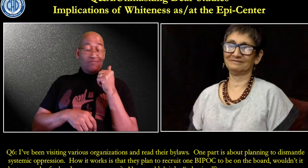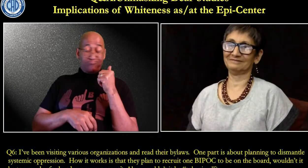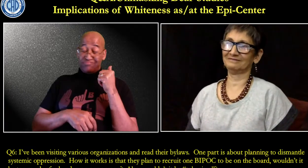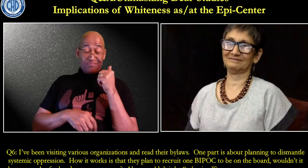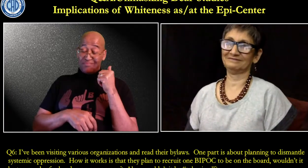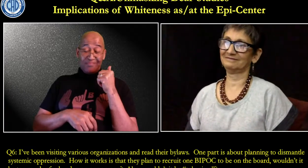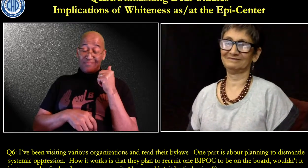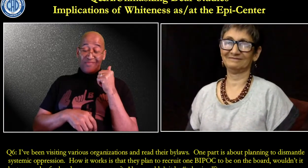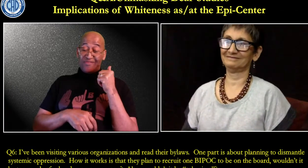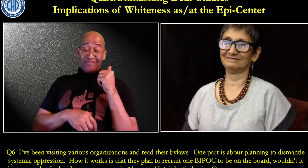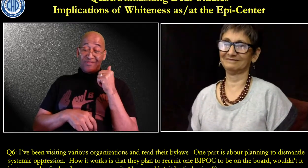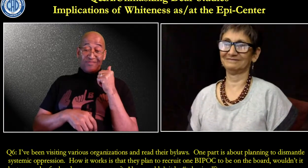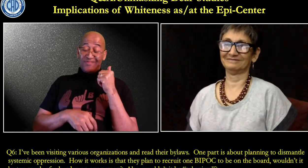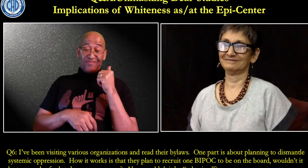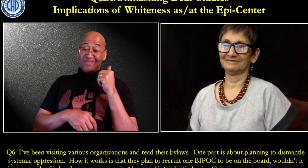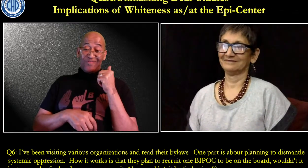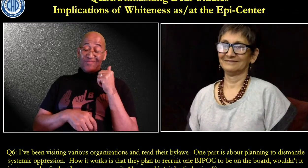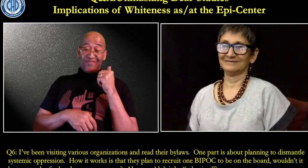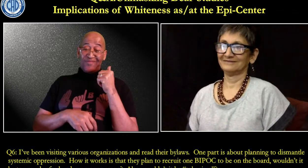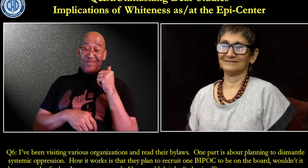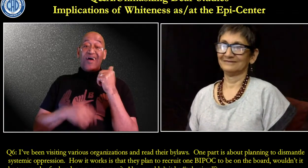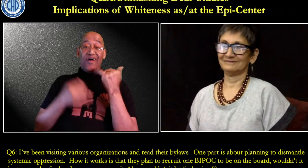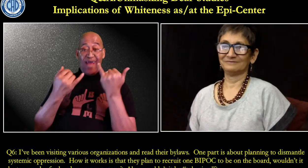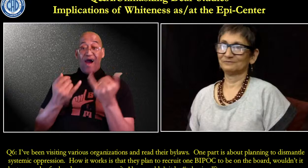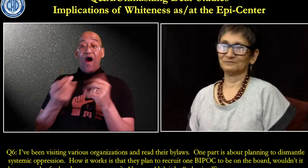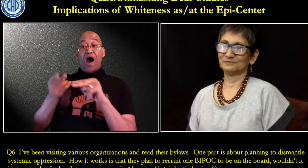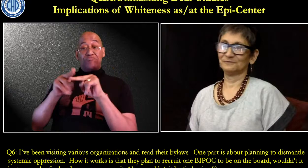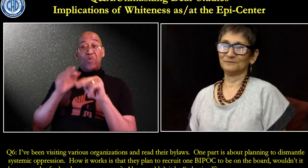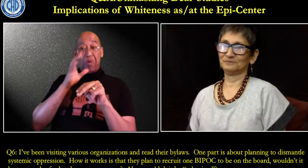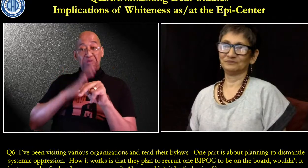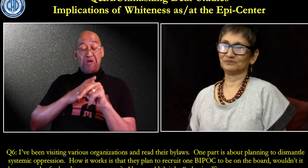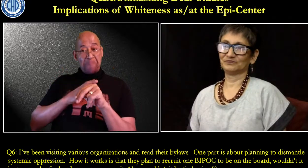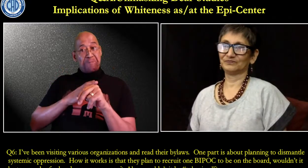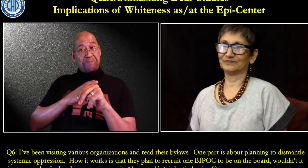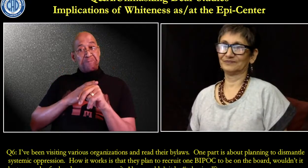that's not really happening with Black deaf. It's not.